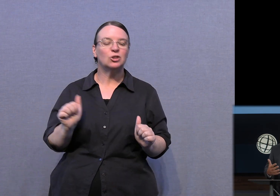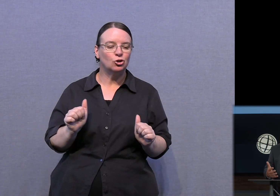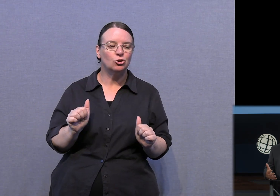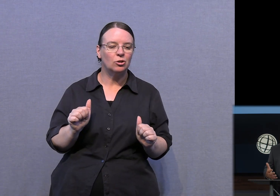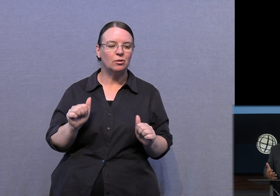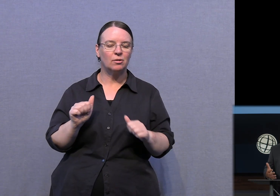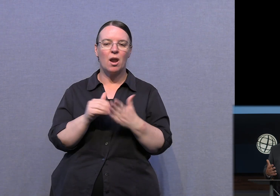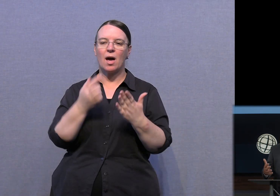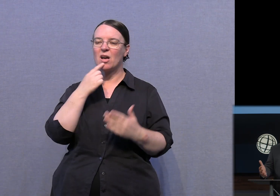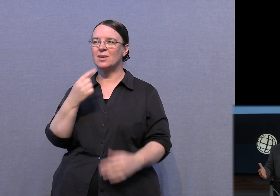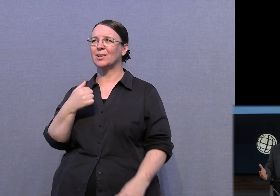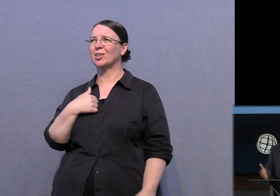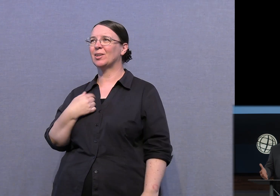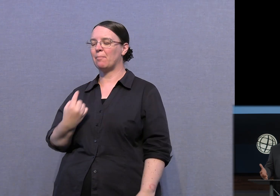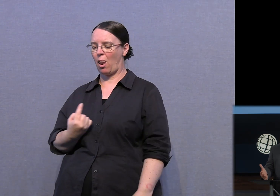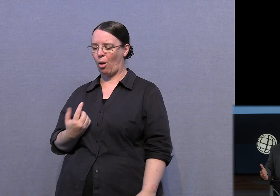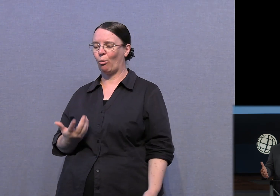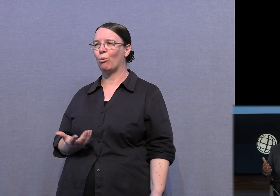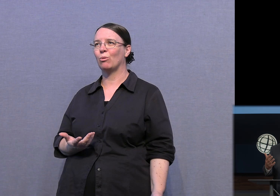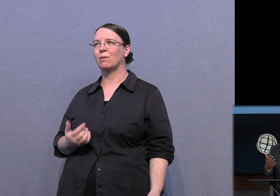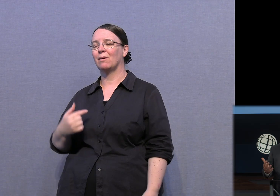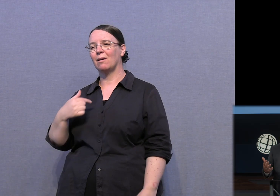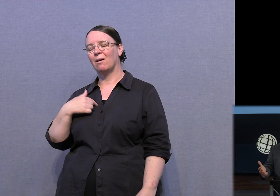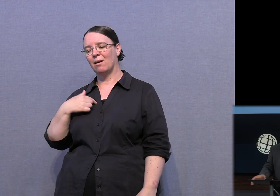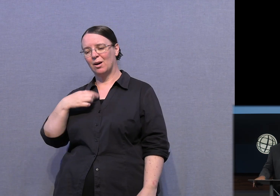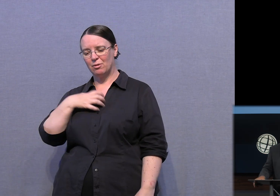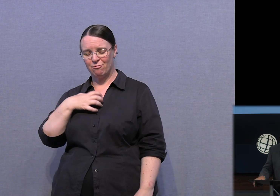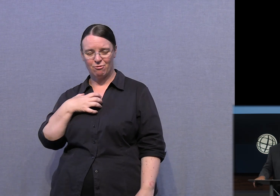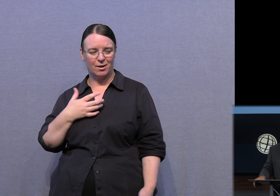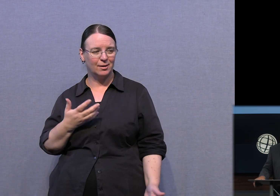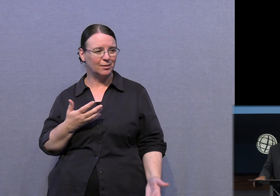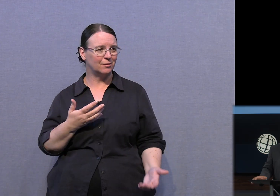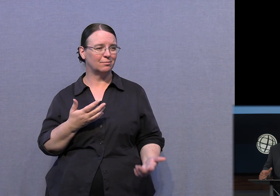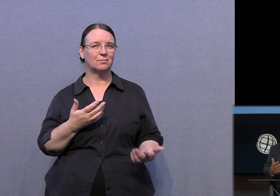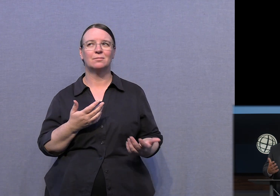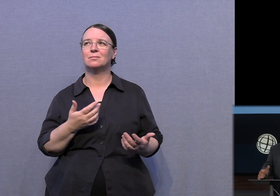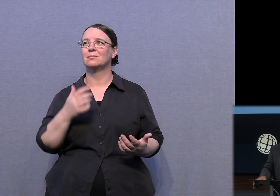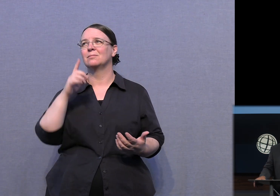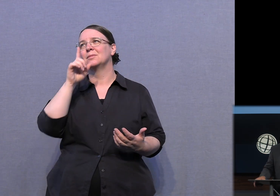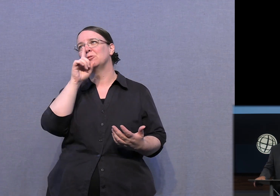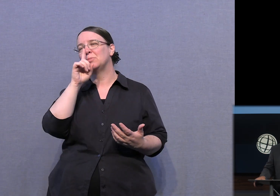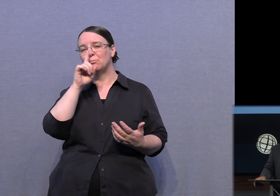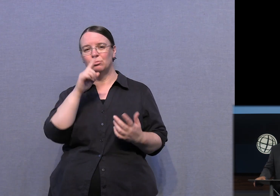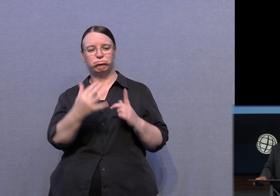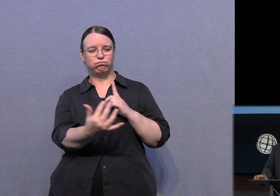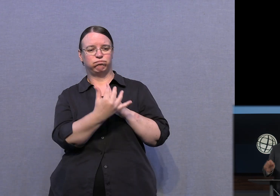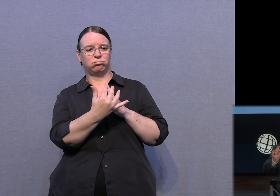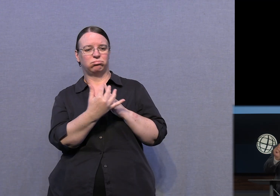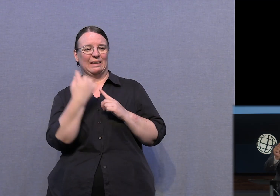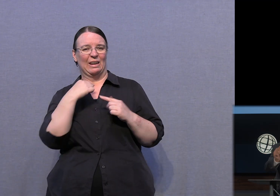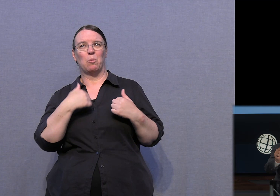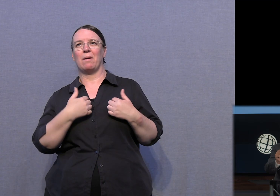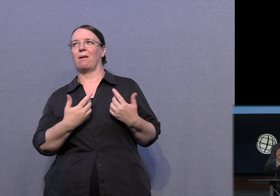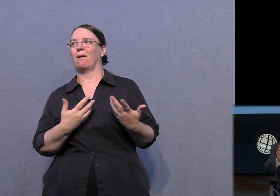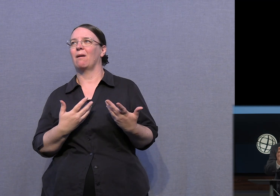here alone. I'm afraid. They're seeking to take my life. I don't know what to do. And it's at